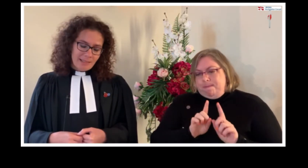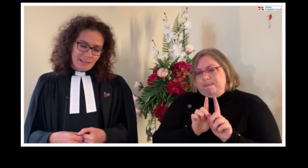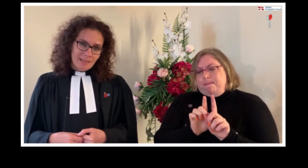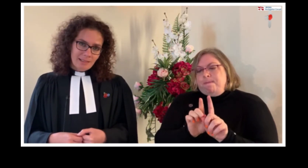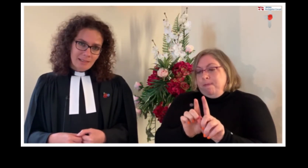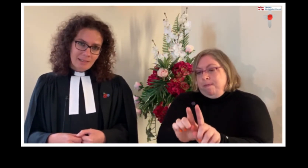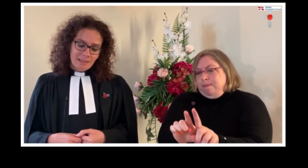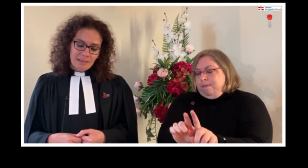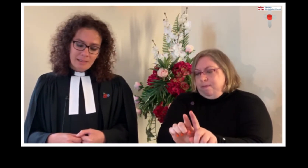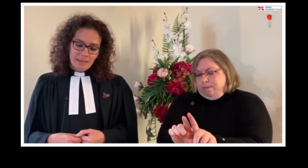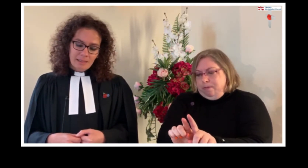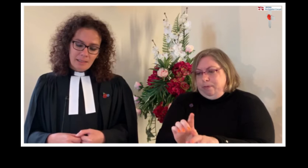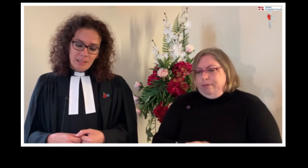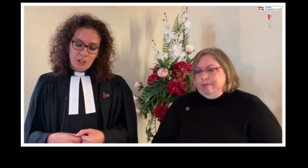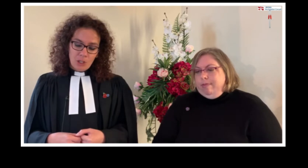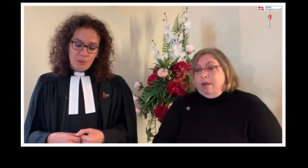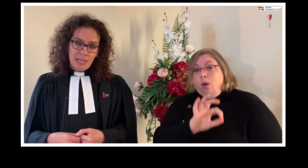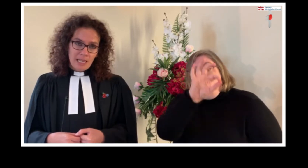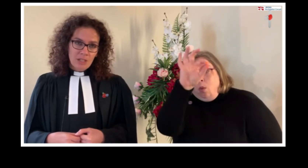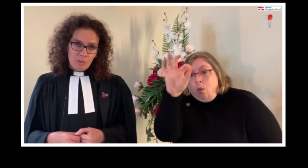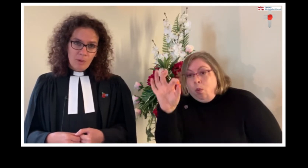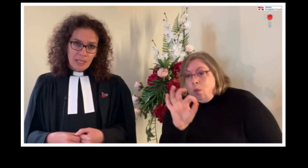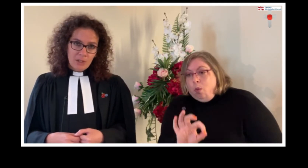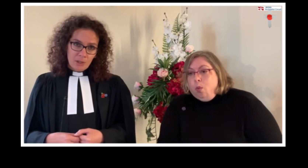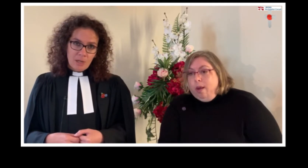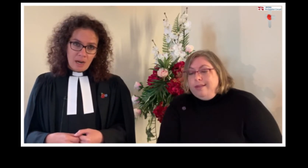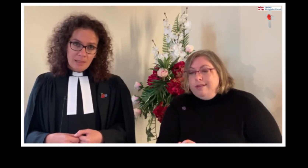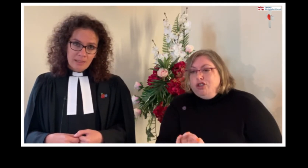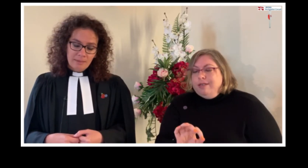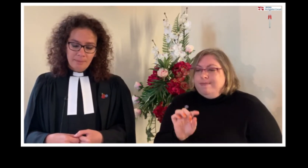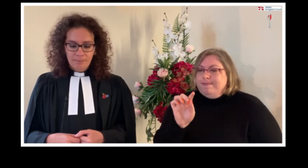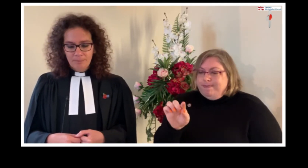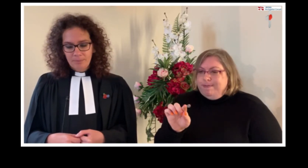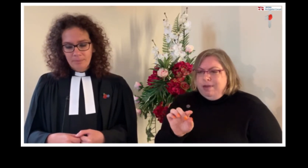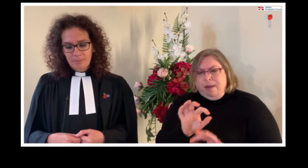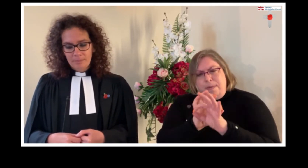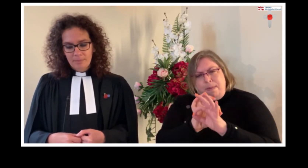what peace do you need to bring into your heart,